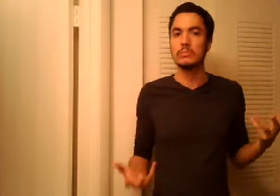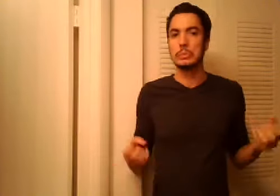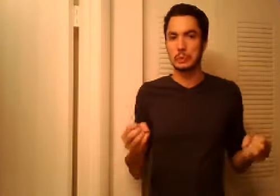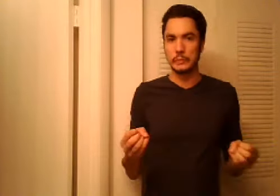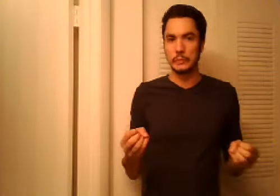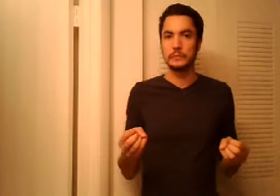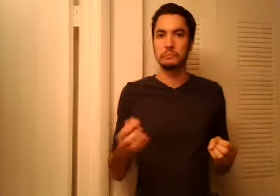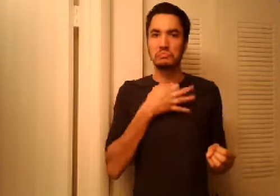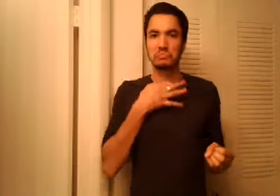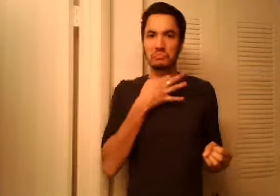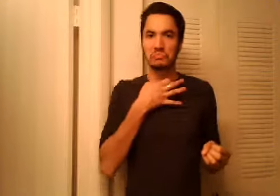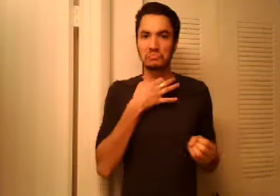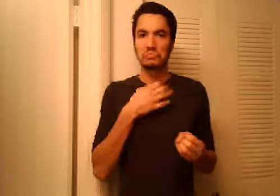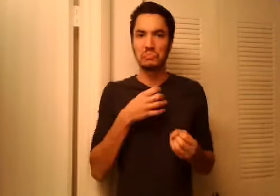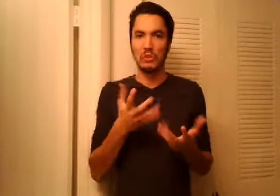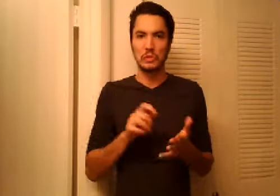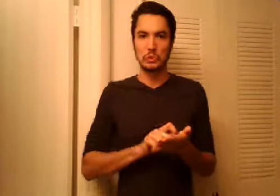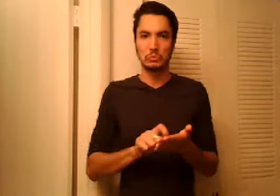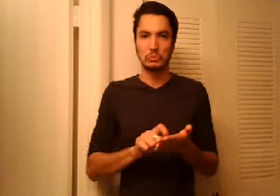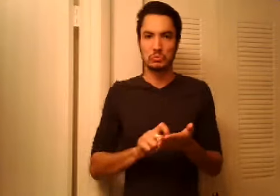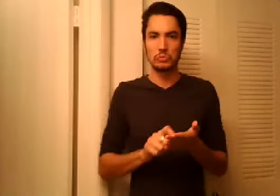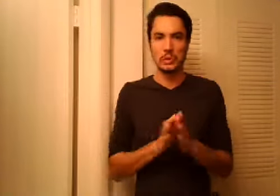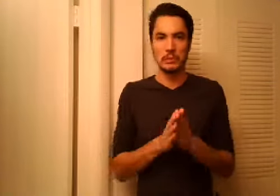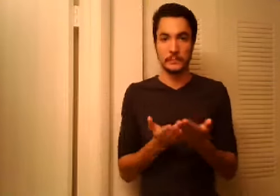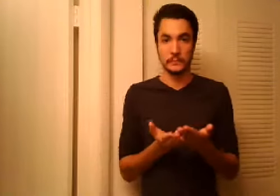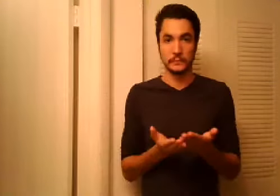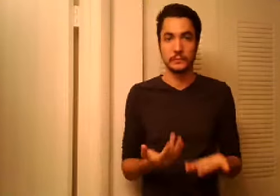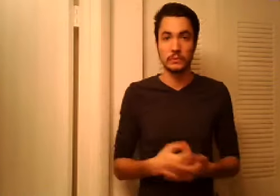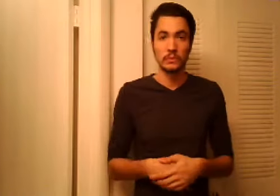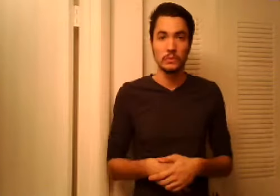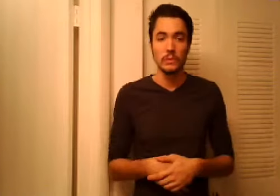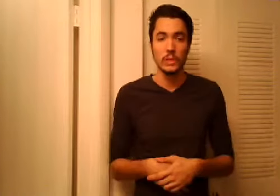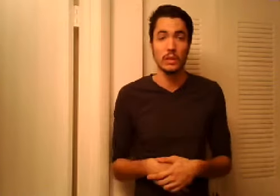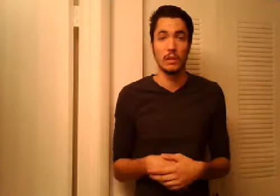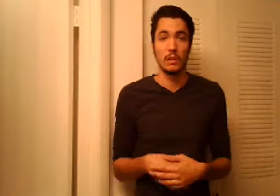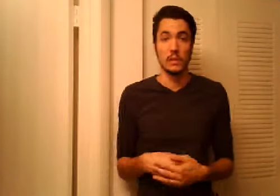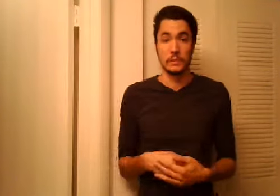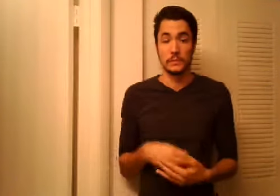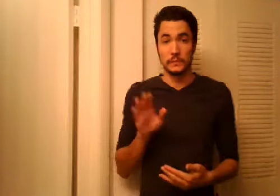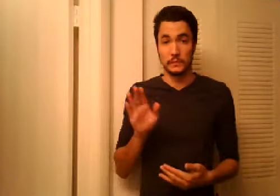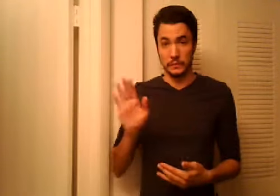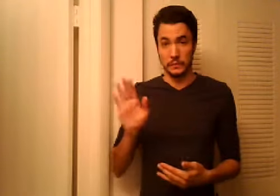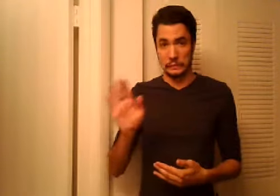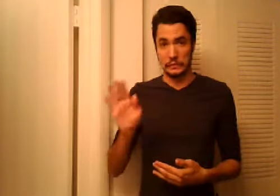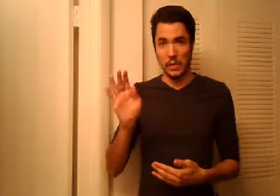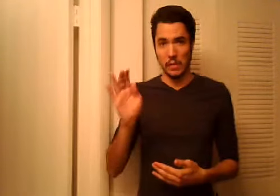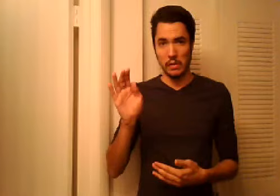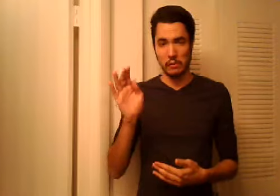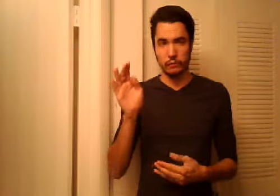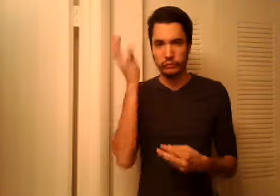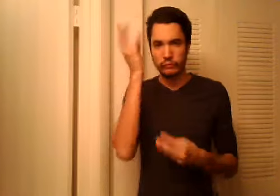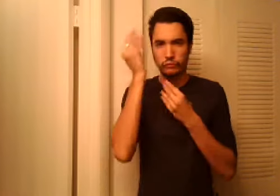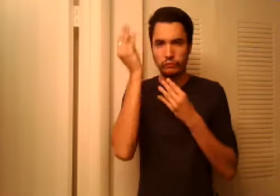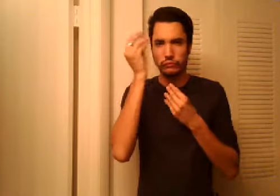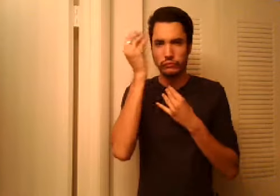discovered was that his hypothesis, or his conclusion, is that the Republican Party did a very good